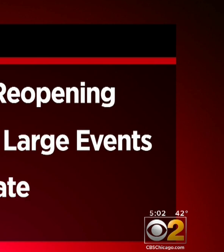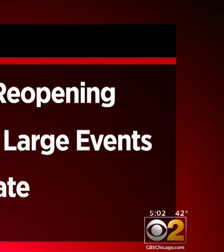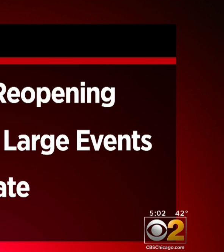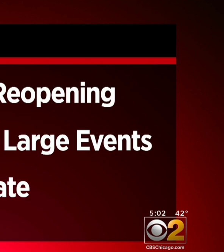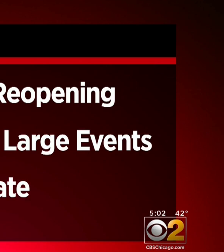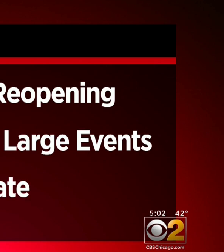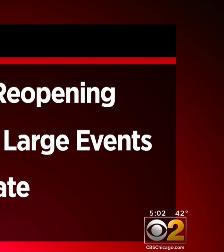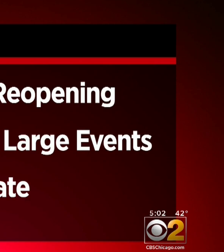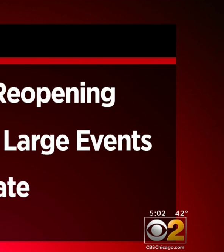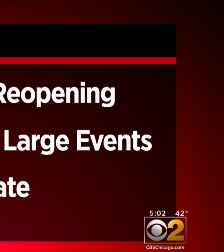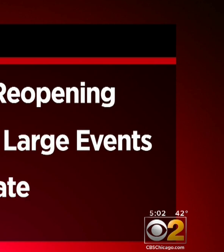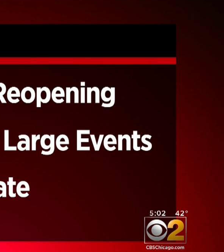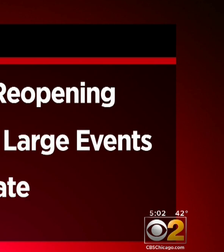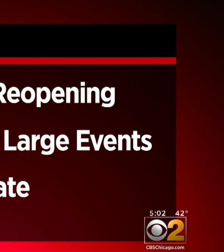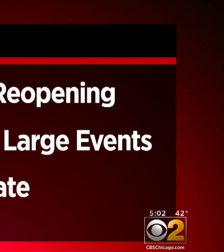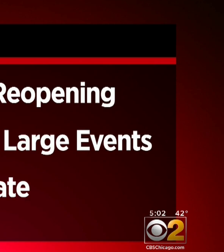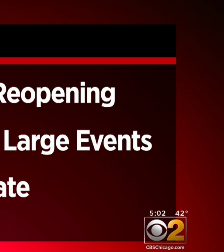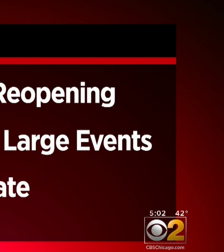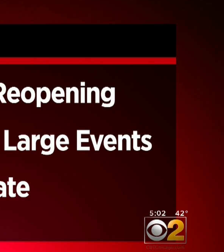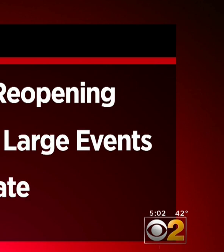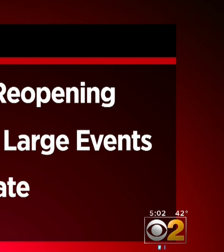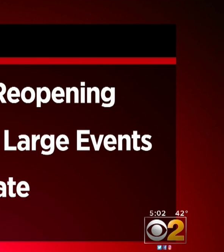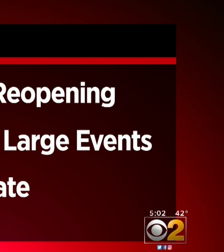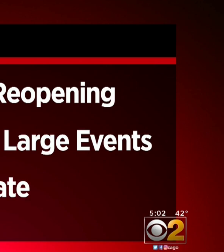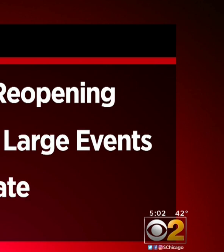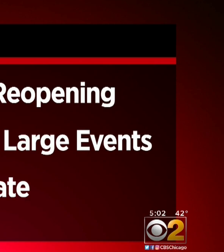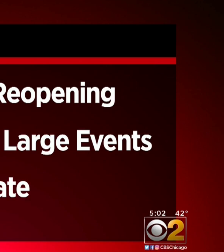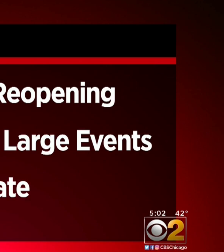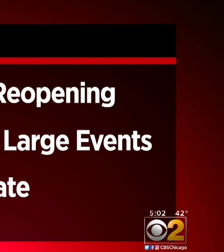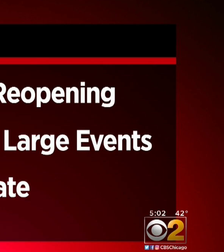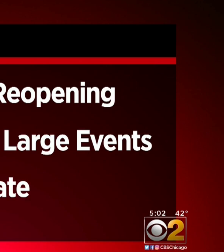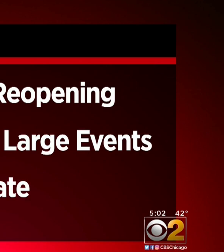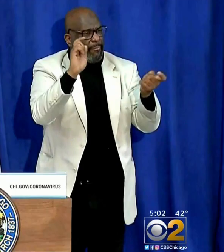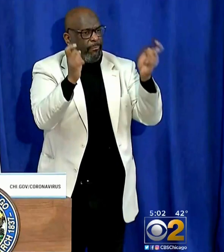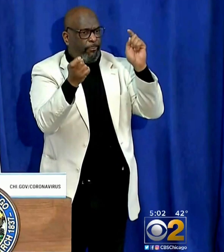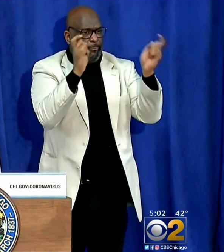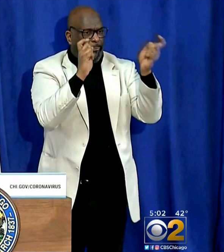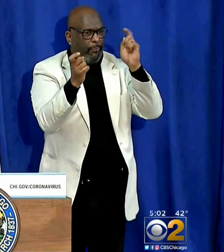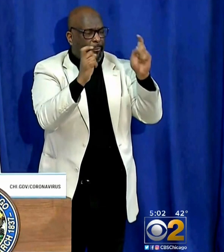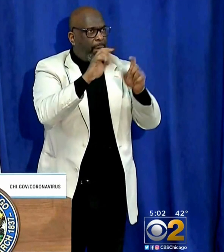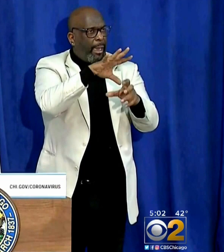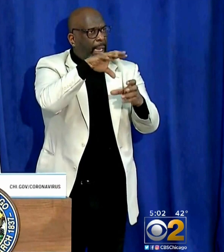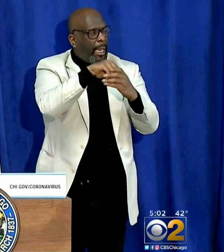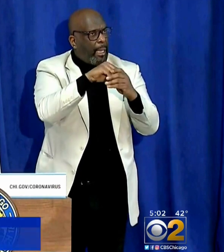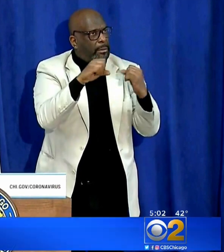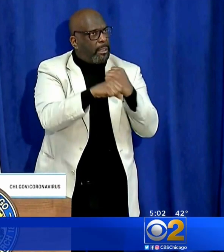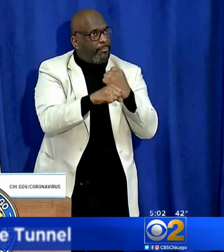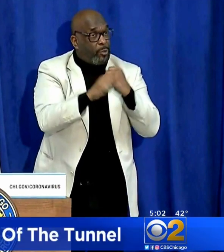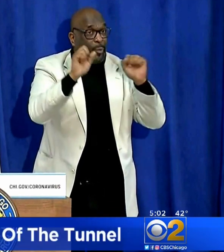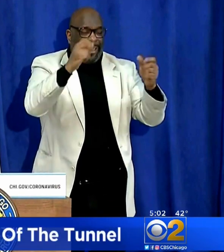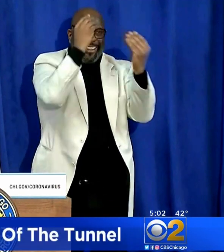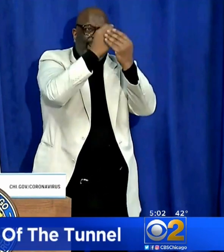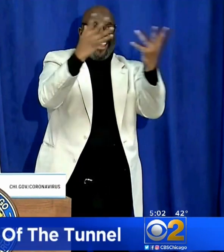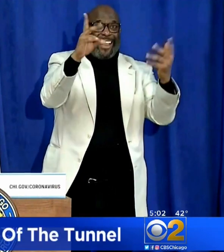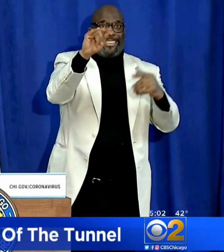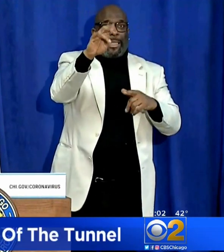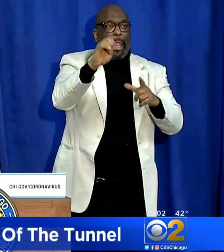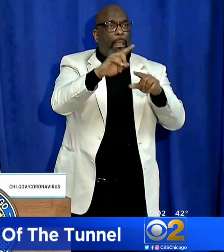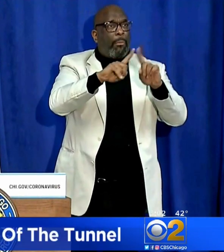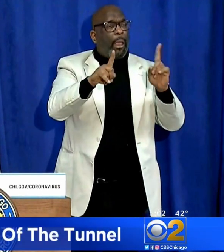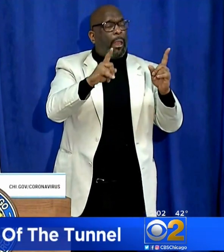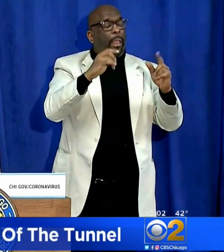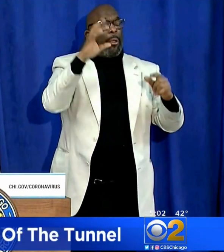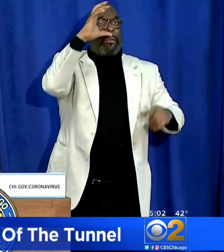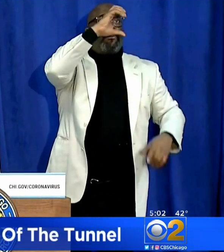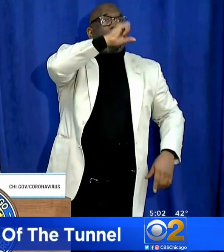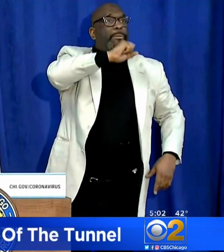LARGE EVENTS. BUT UNLIKE SOME STATES, THE MAYOR WON'T GET DATE SPECIFIC. WE COULD PUT A DATE OUT BUT IT WOULD BE COMPLETELY ARBITRARY